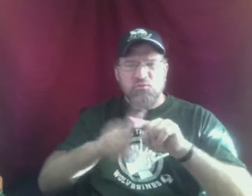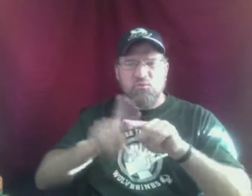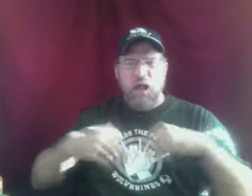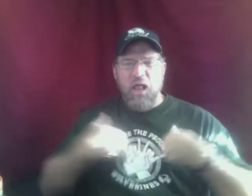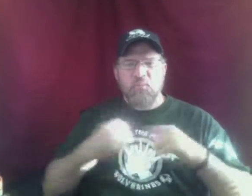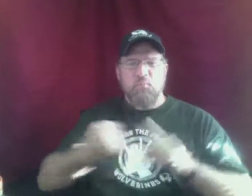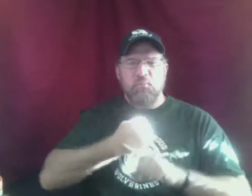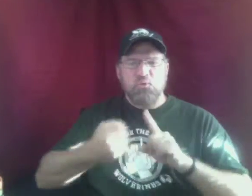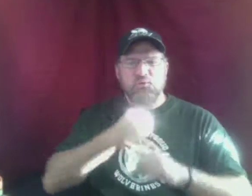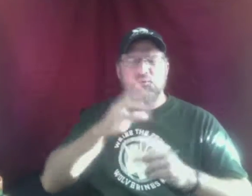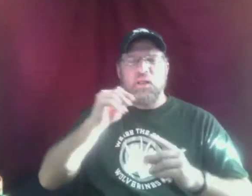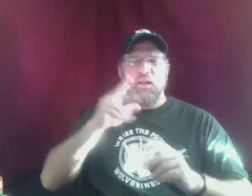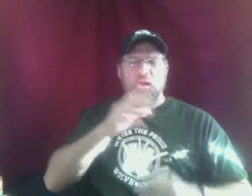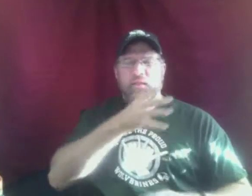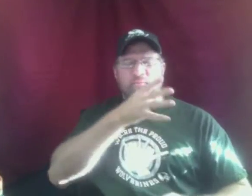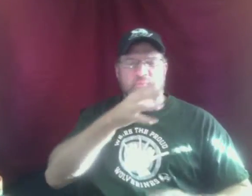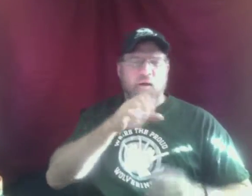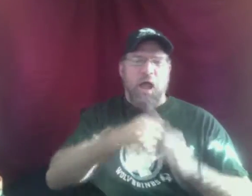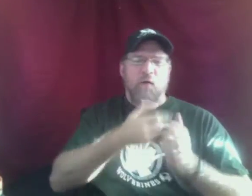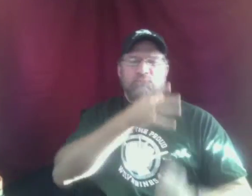Austin, be serious. Imagine.